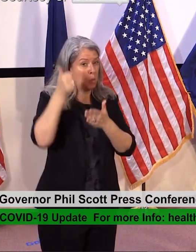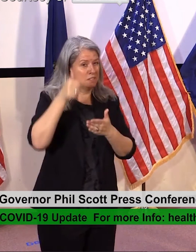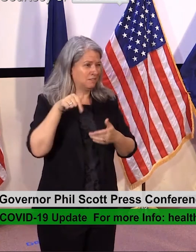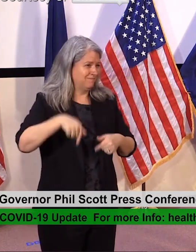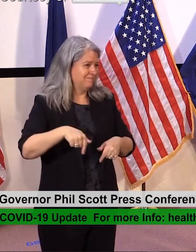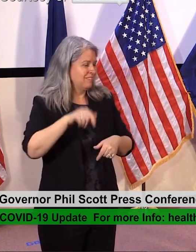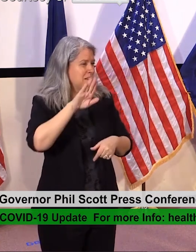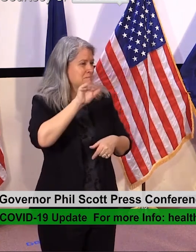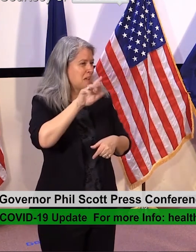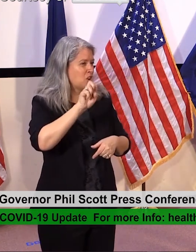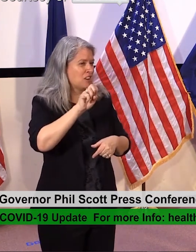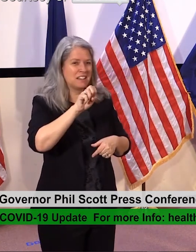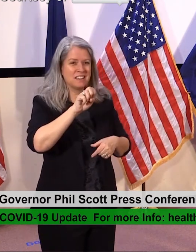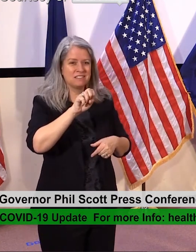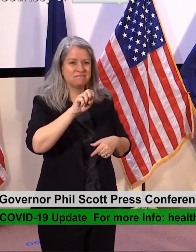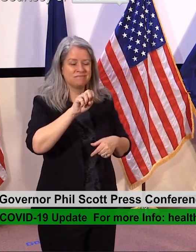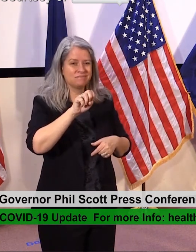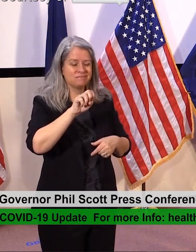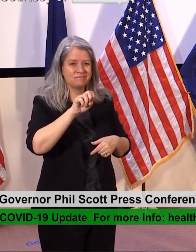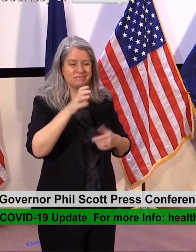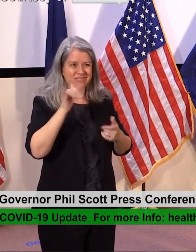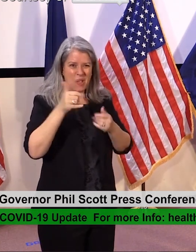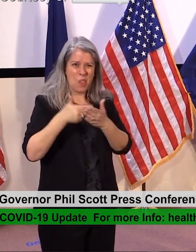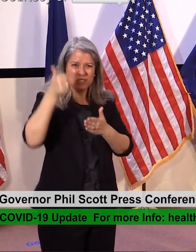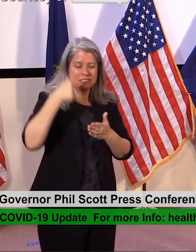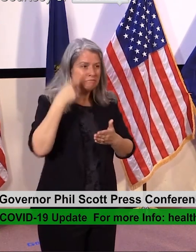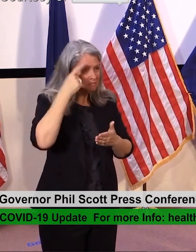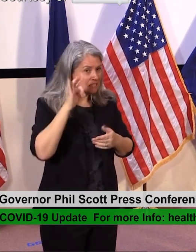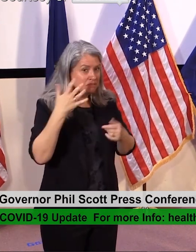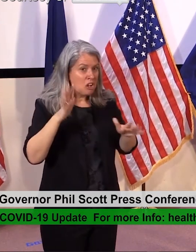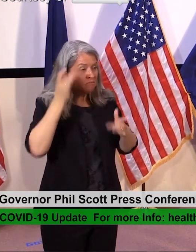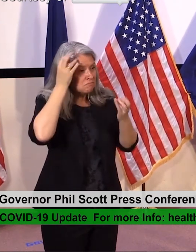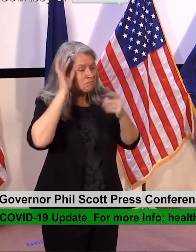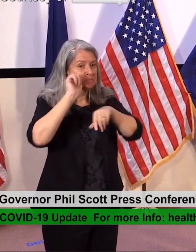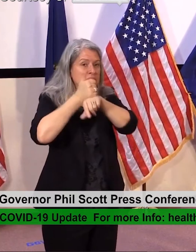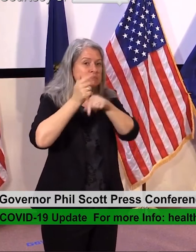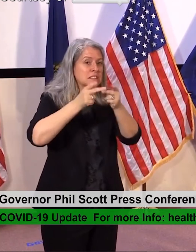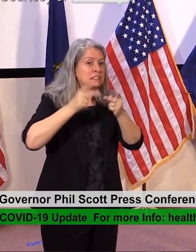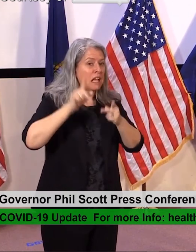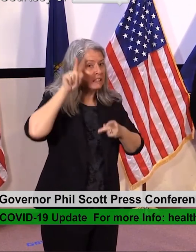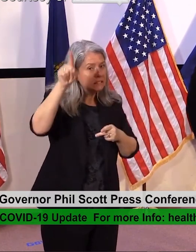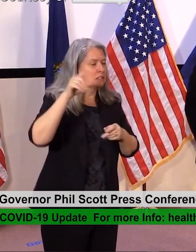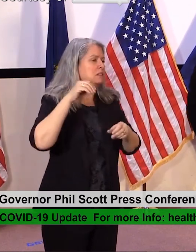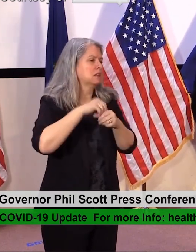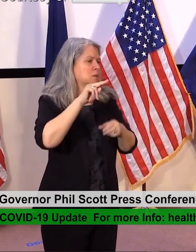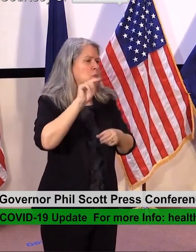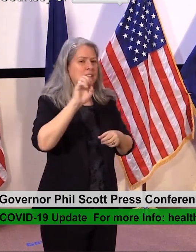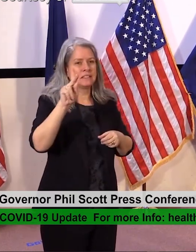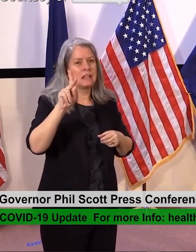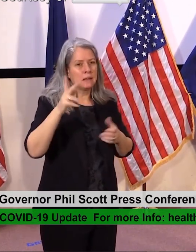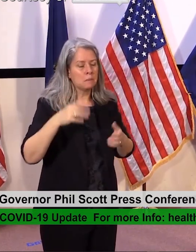Barrie. I'm just wondering if there are any sites in the kingdom that are being contemplated. And then a follow-up question